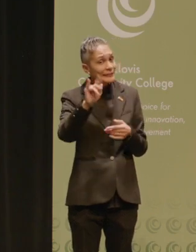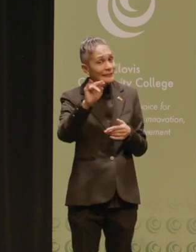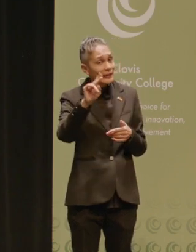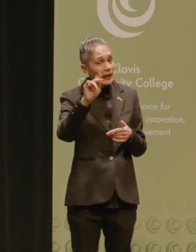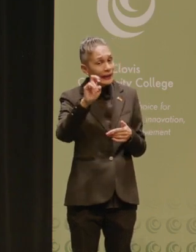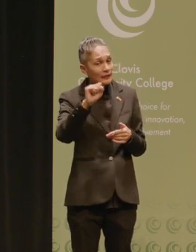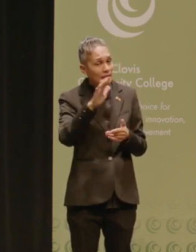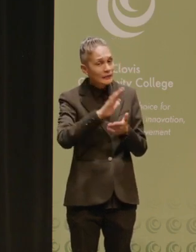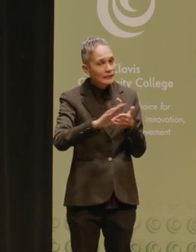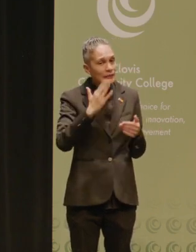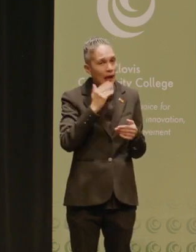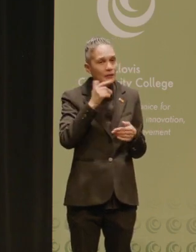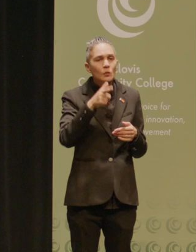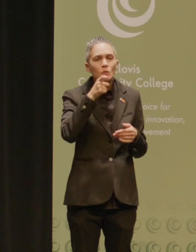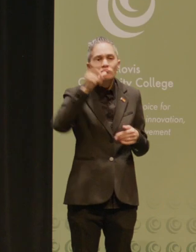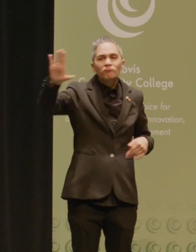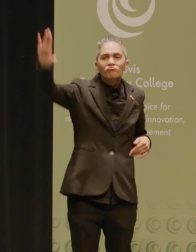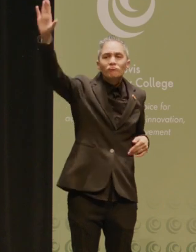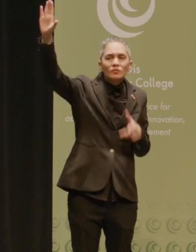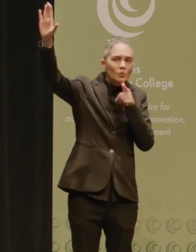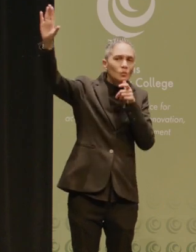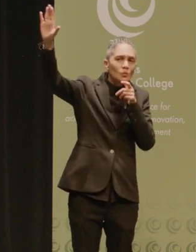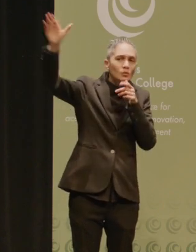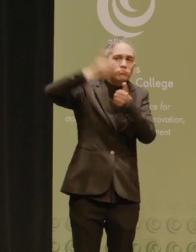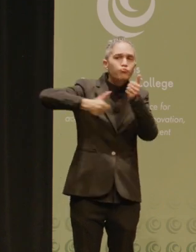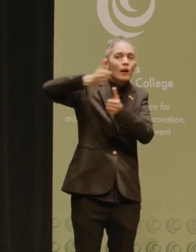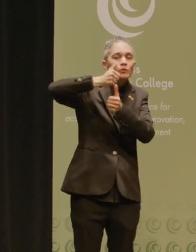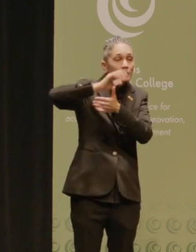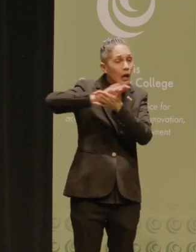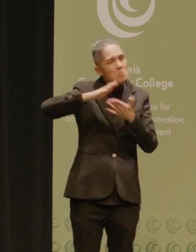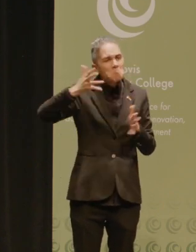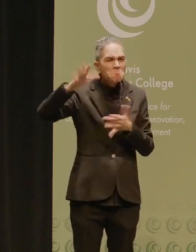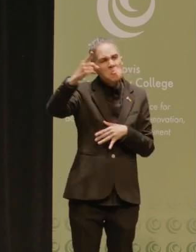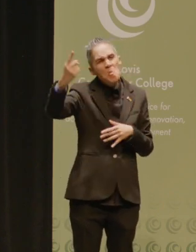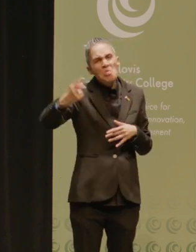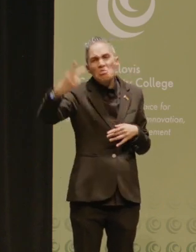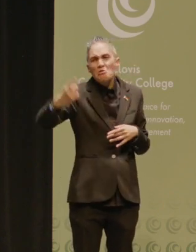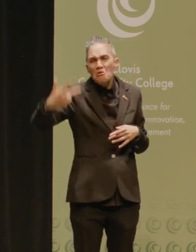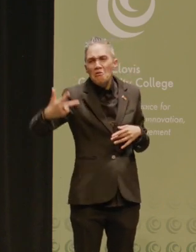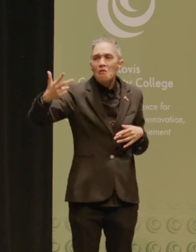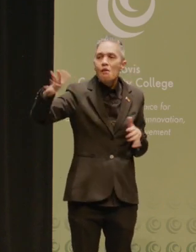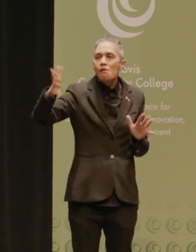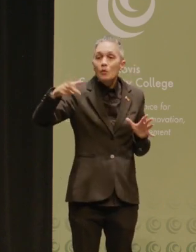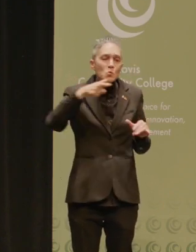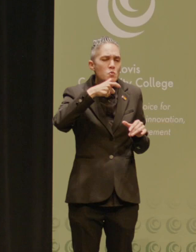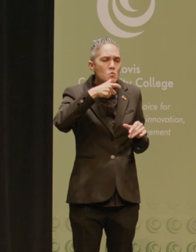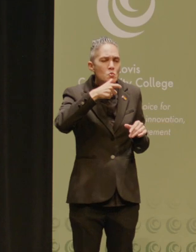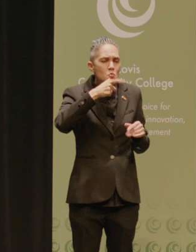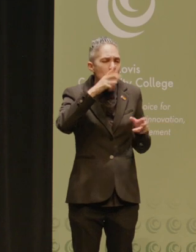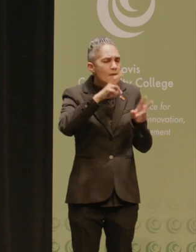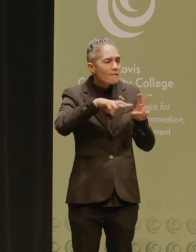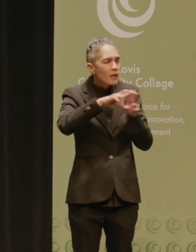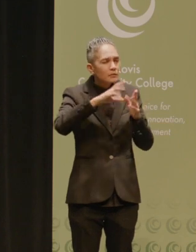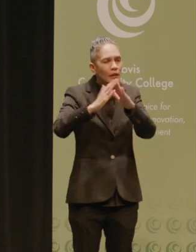vote as must, let me see kindness. How many of you like kindness? Okay, got about a third for kindness, okay. How many of you